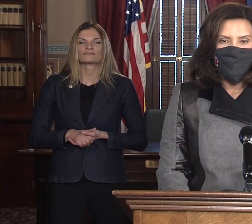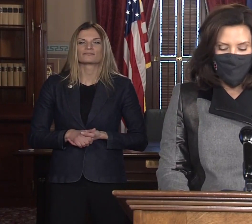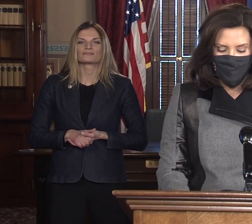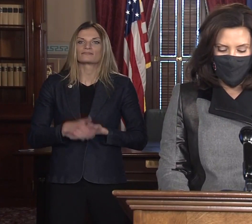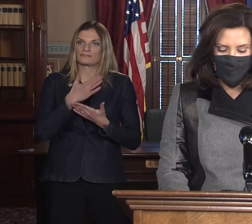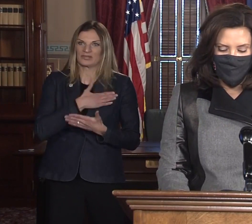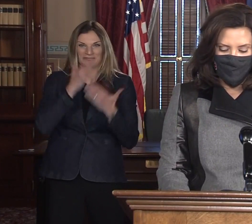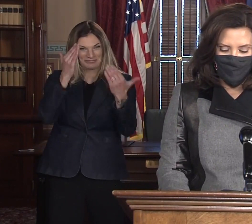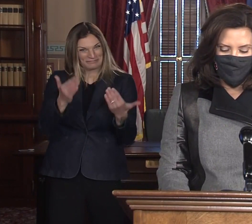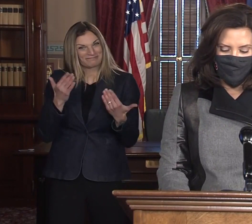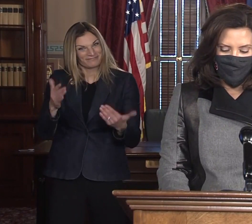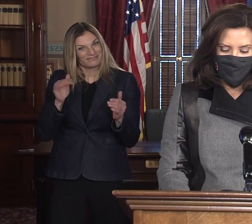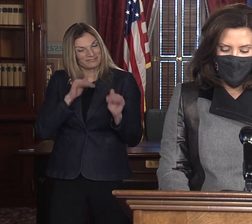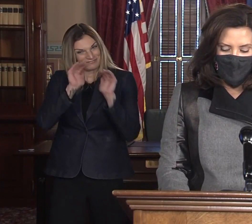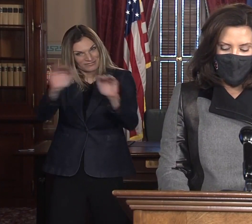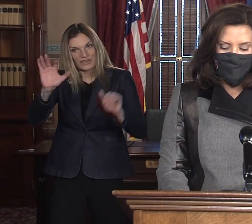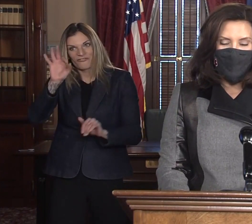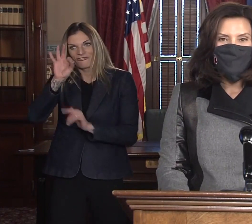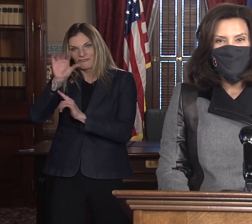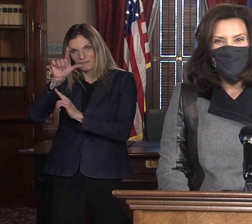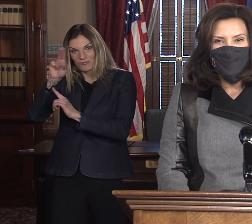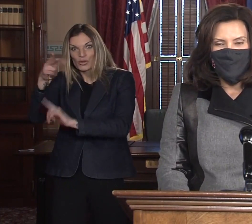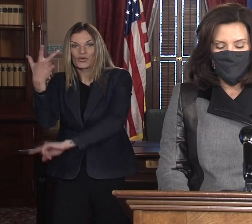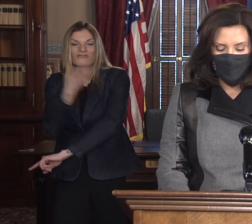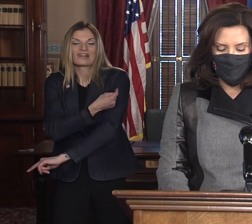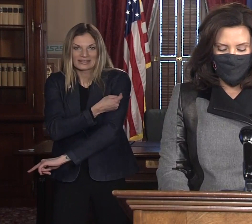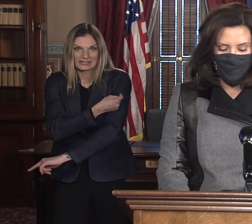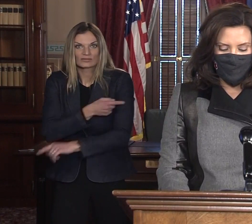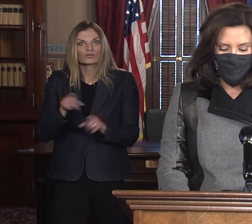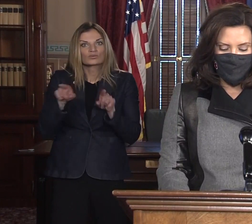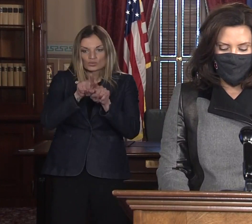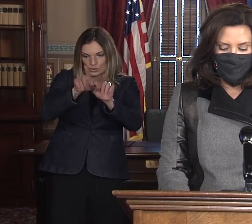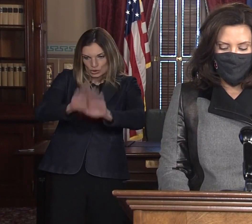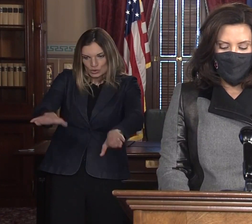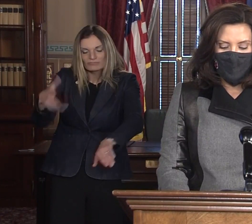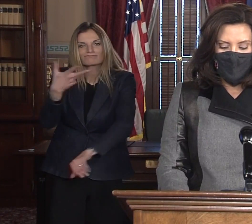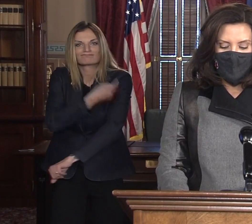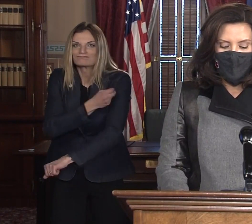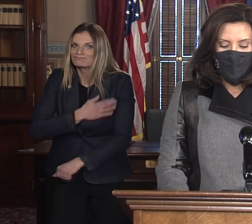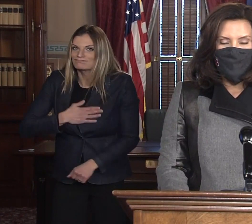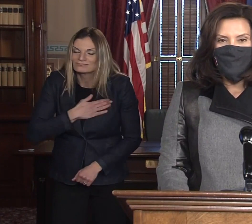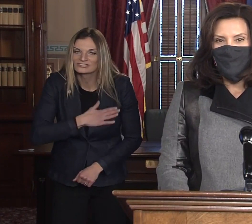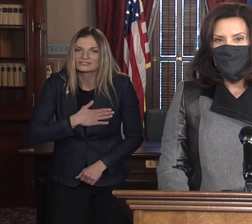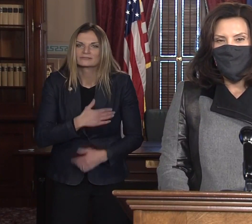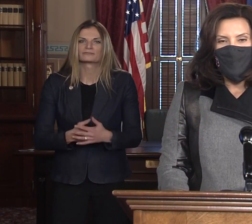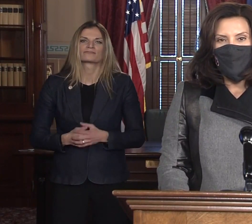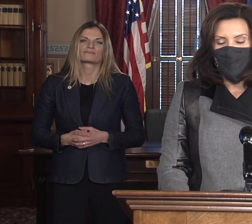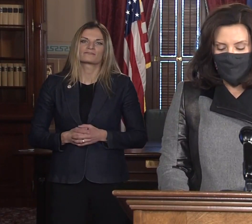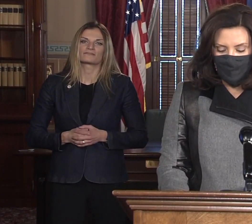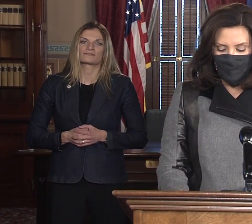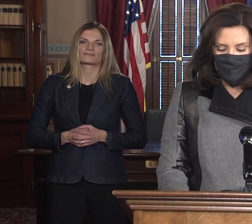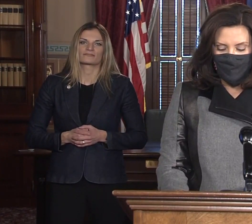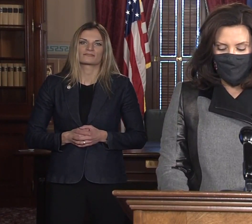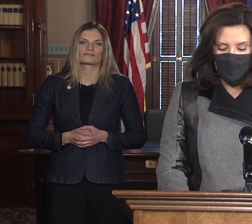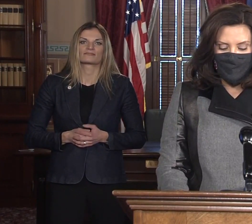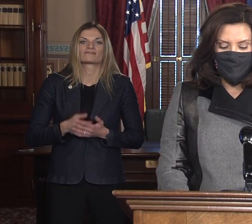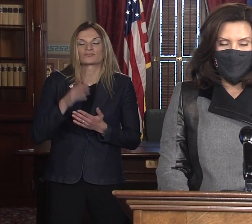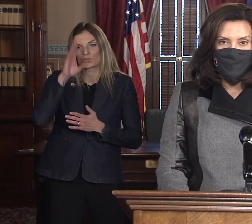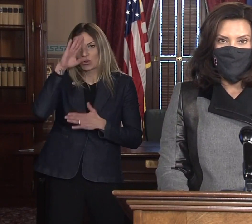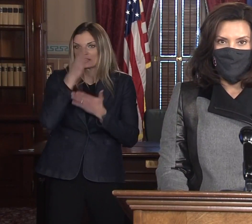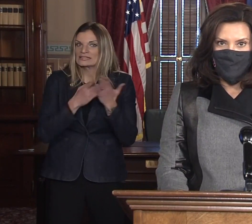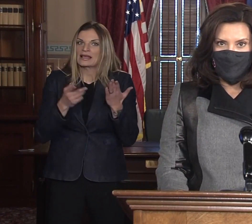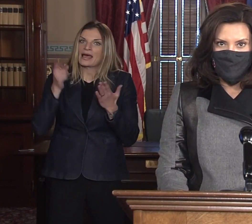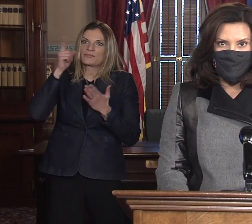get a flu vaccine and make sure your kids get one too. We've seen some of our leaders